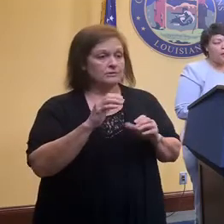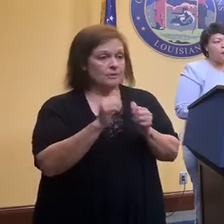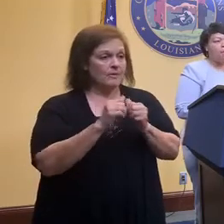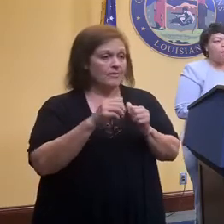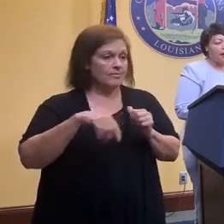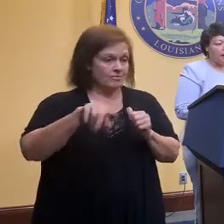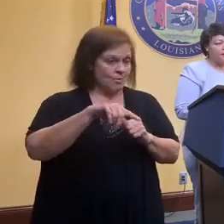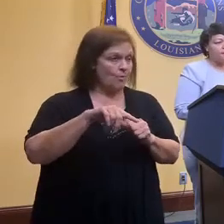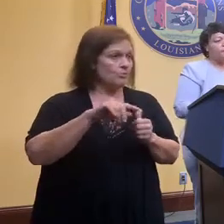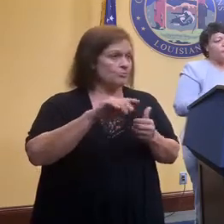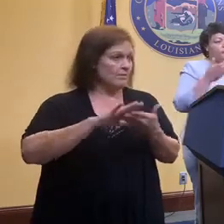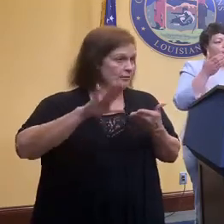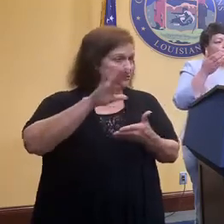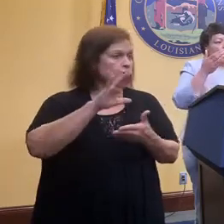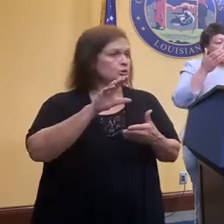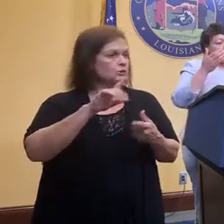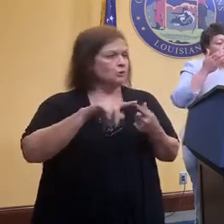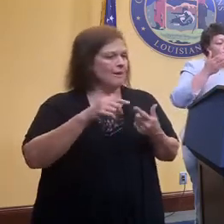them. But